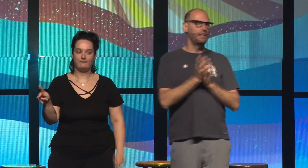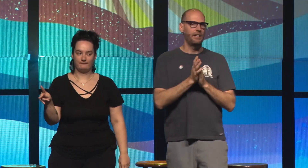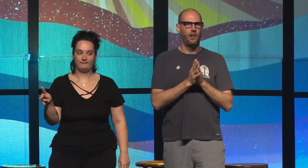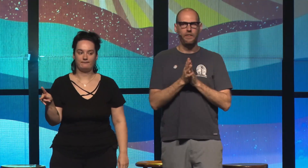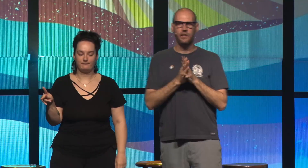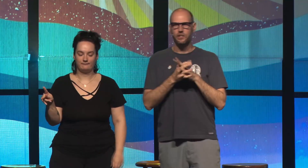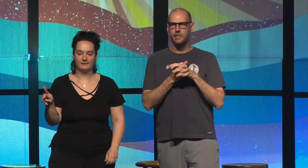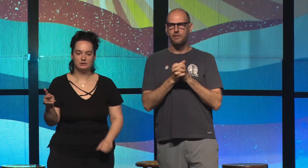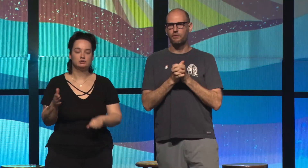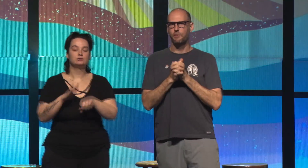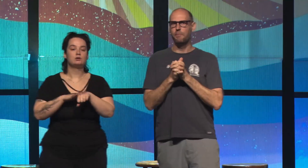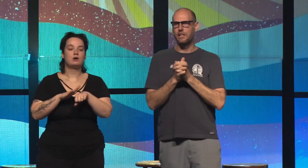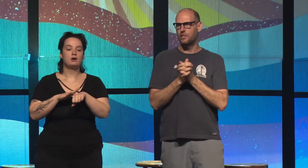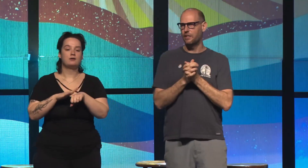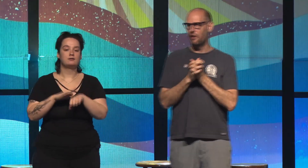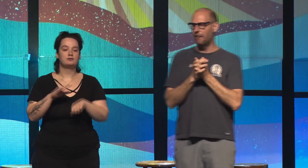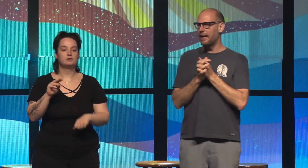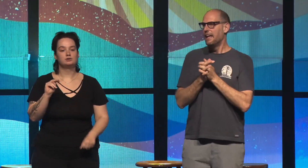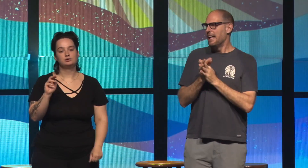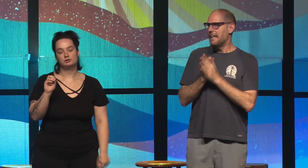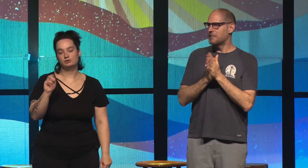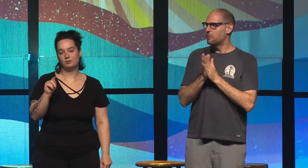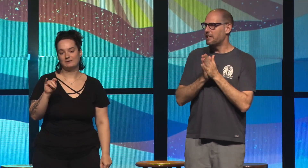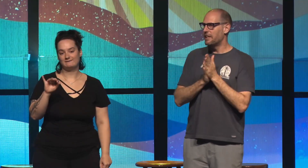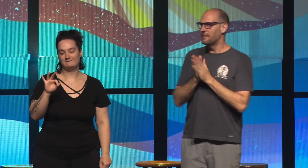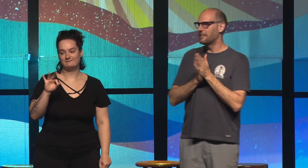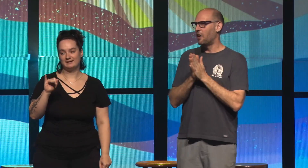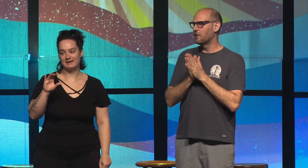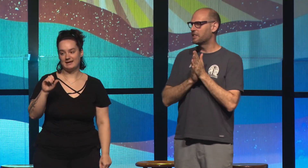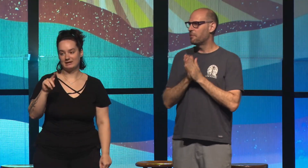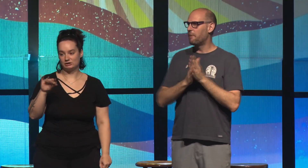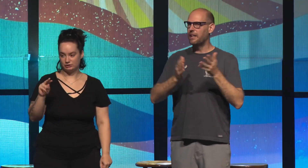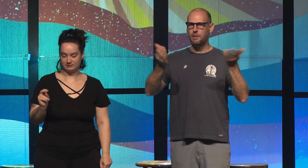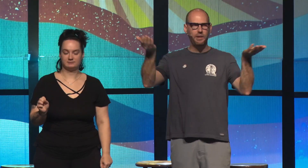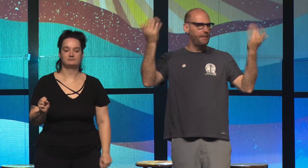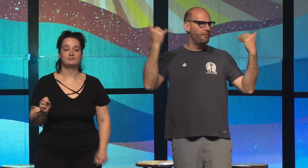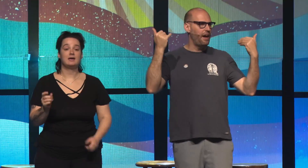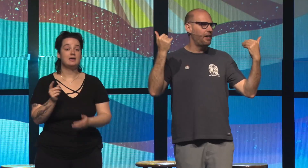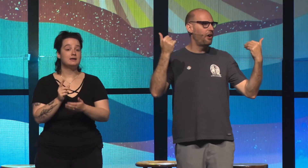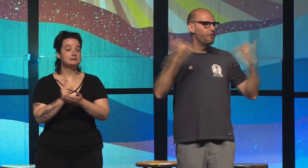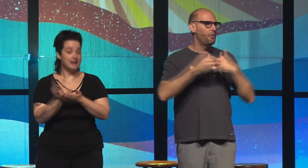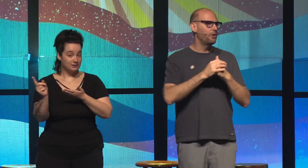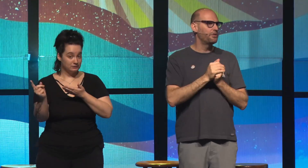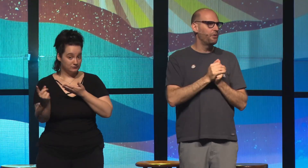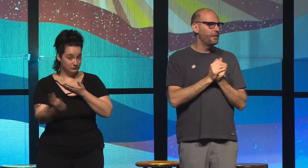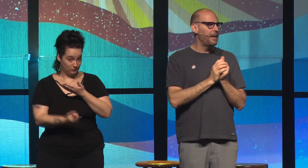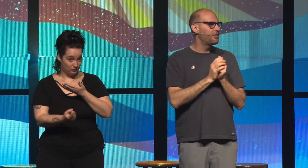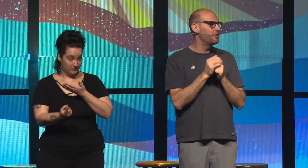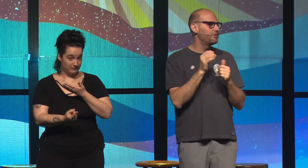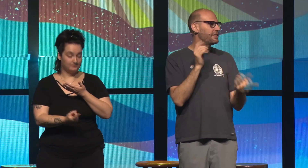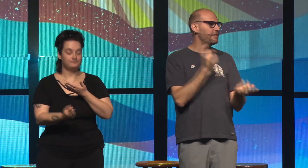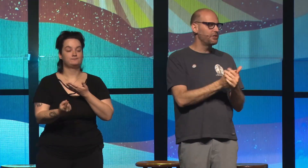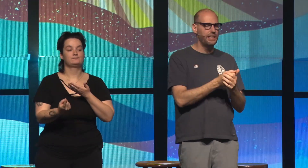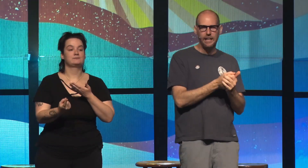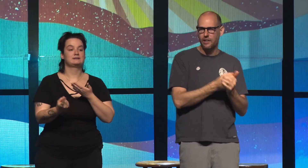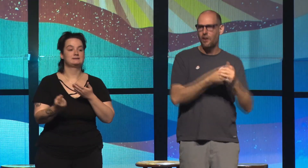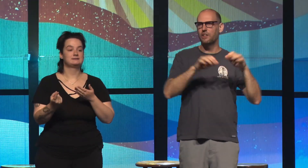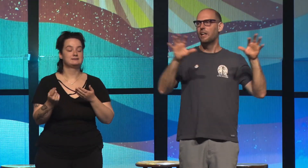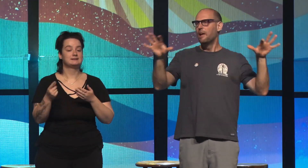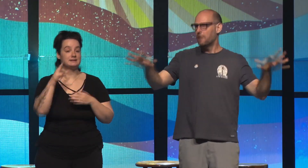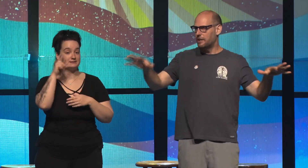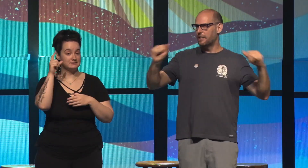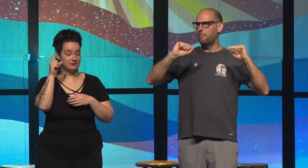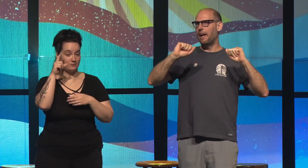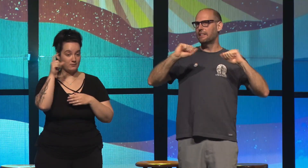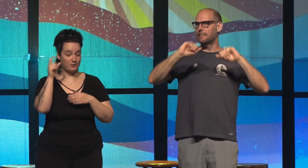notifications so you can get all that good information, all right? Next week is our summer bash. I'm going to invite our room host forward now to receive those Connect